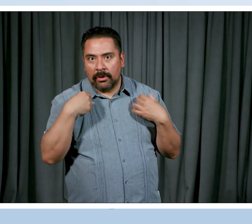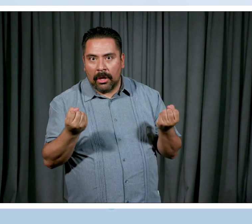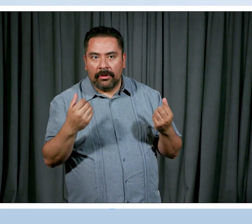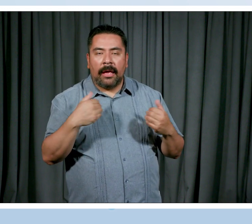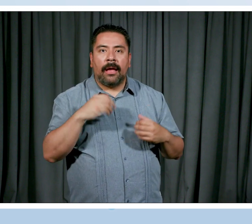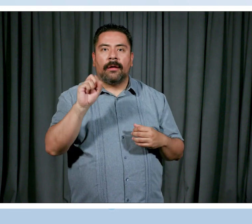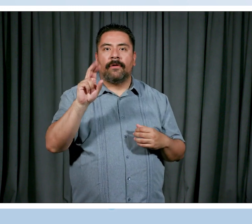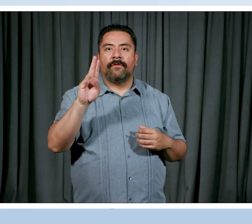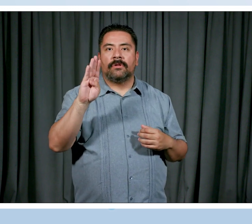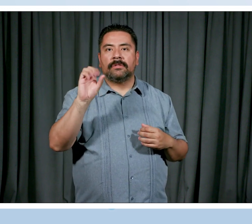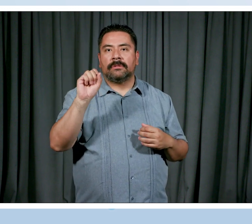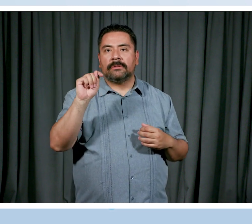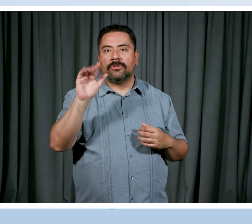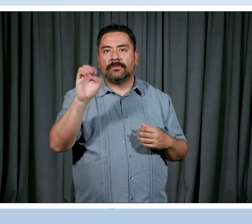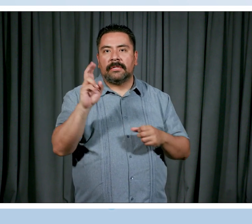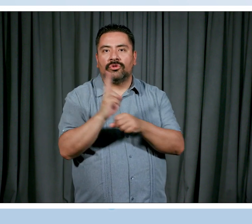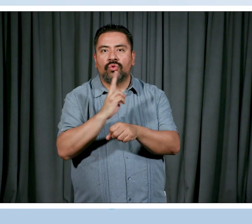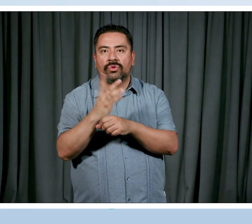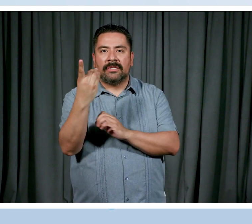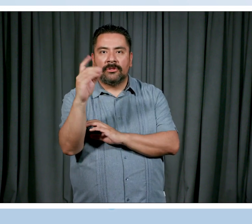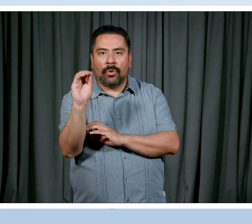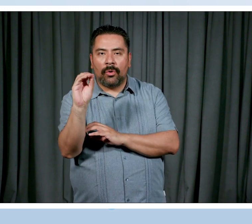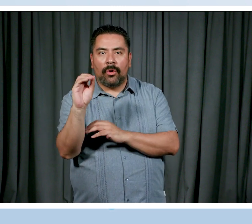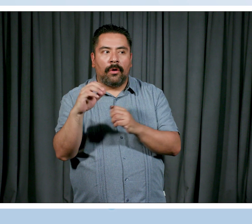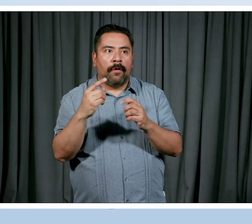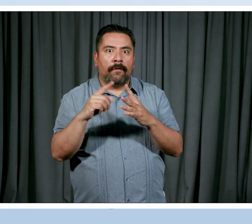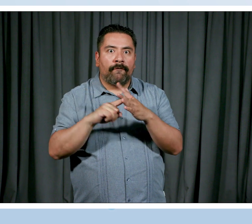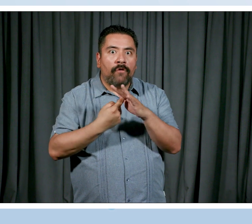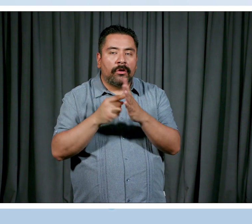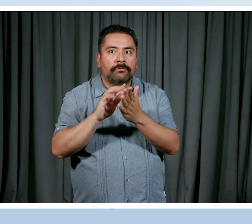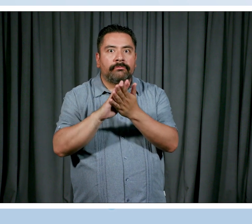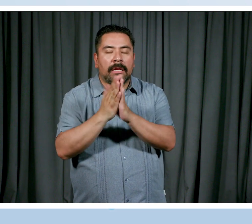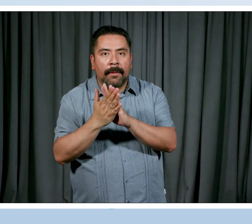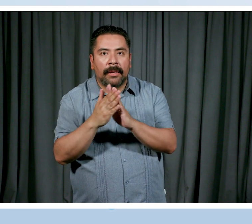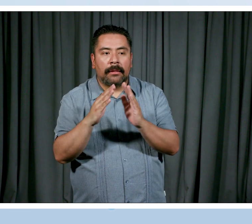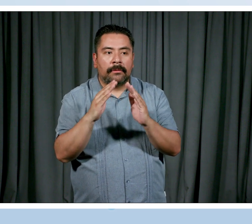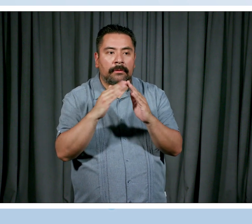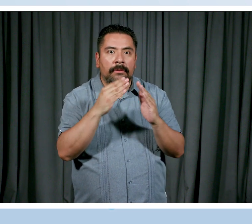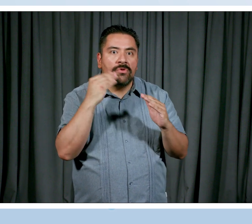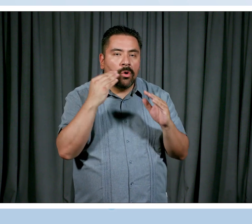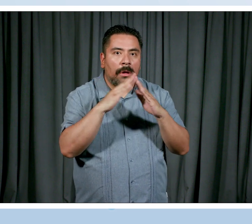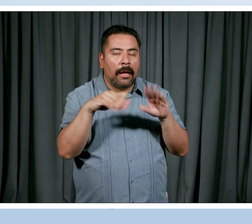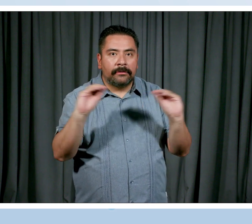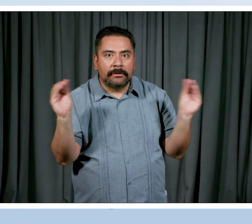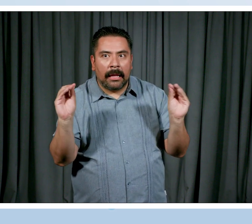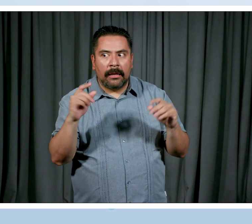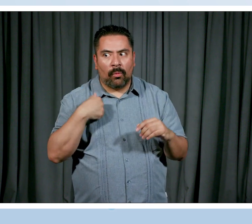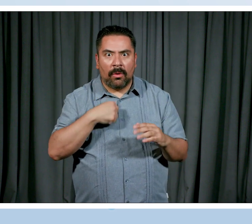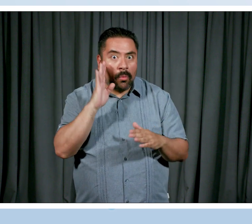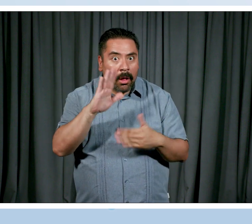substance use disorder when they are first becoming unhoused or homeless, but certainly, I mean, we would all become